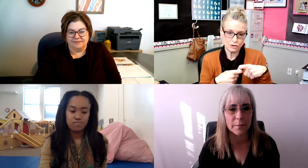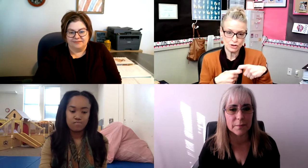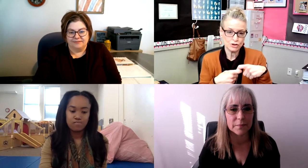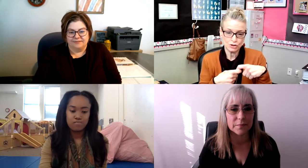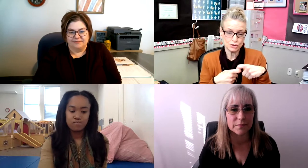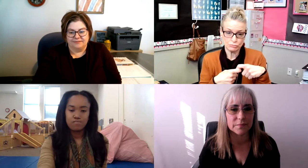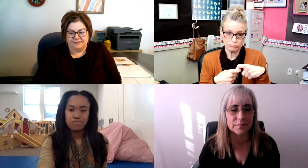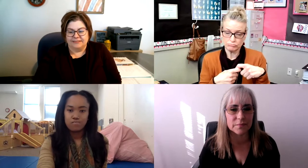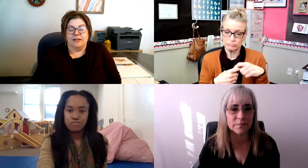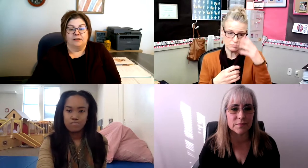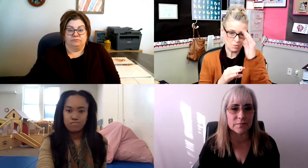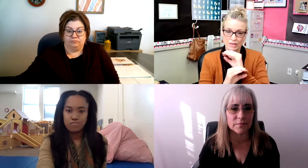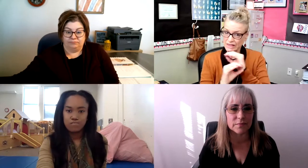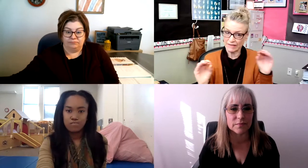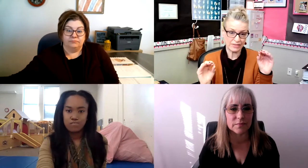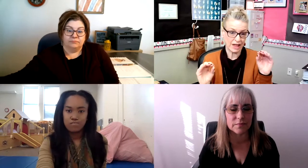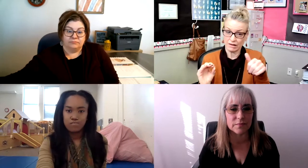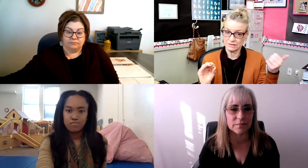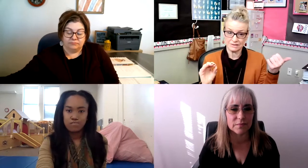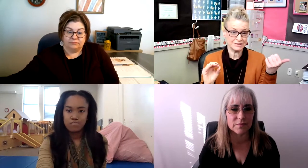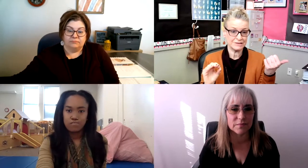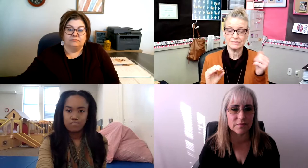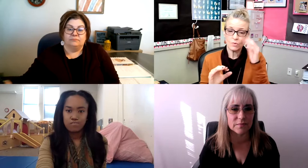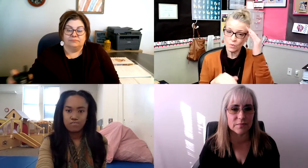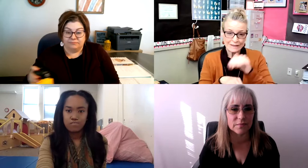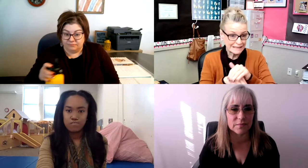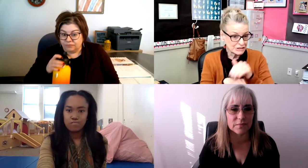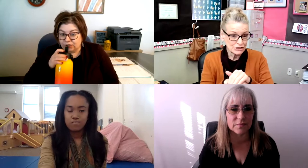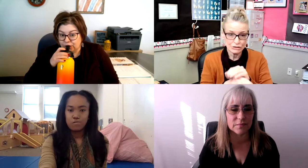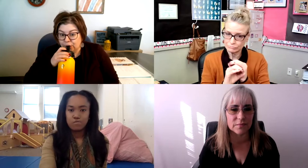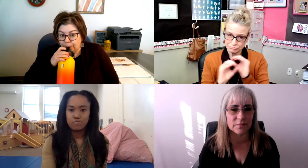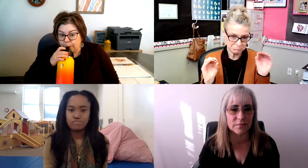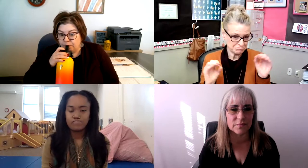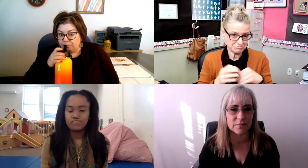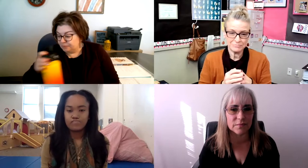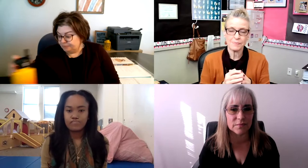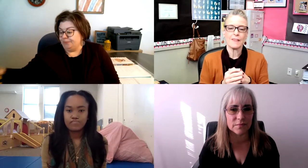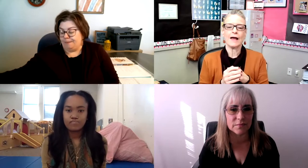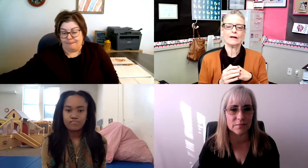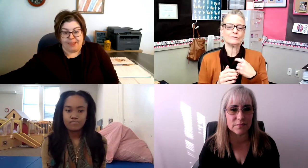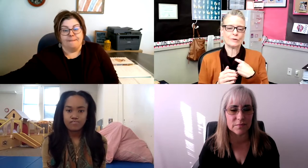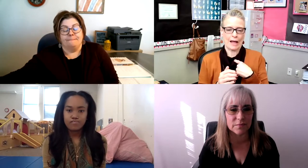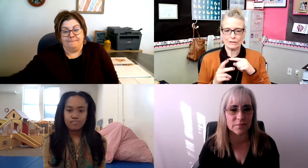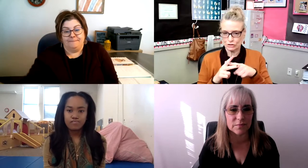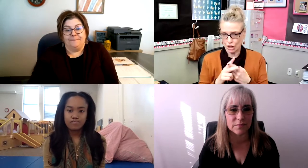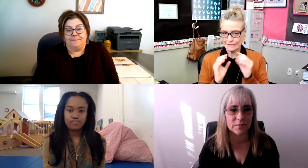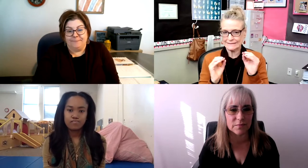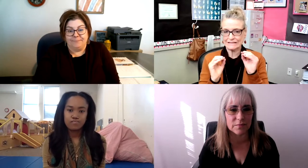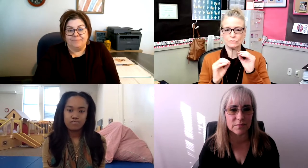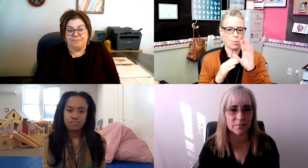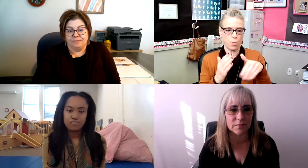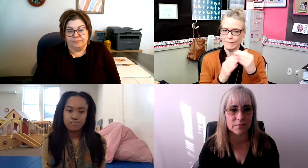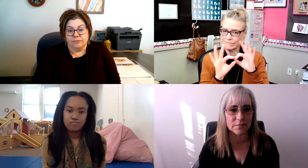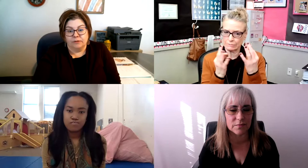Mom and dad only spoke Spanish. They knew no other languages. They knew no English, no other